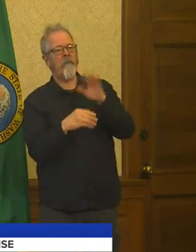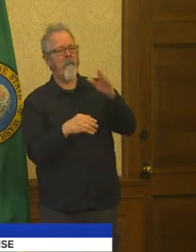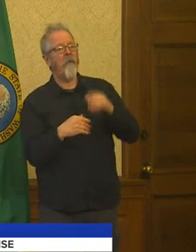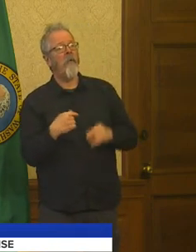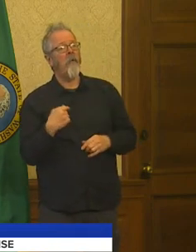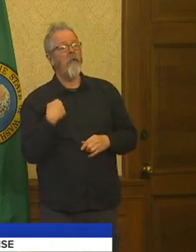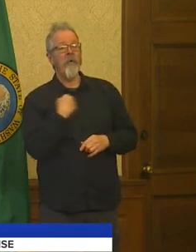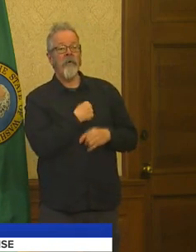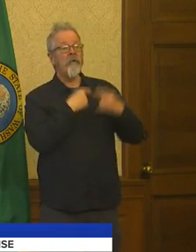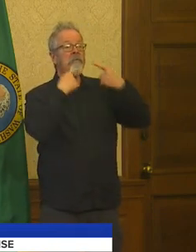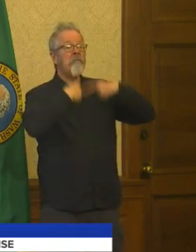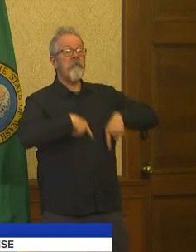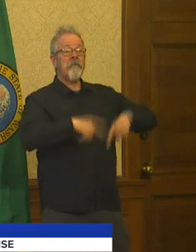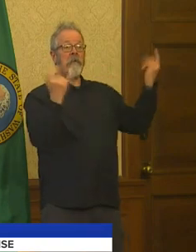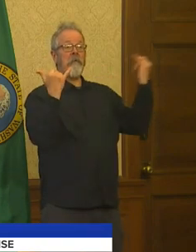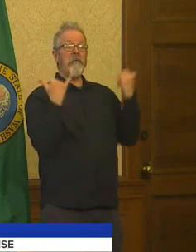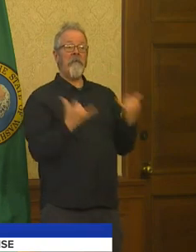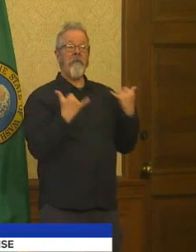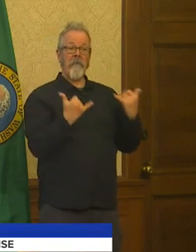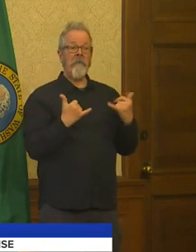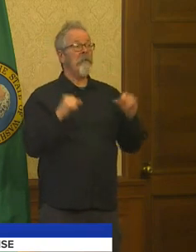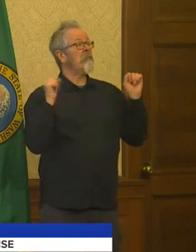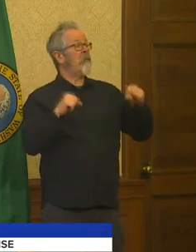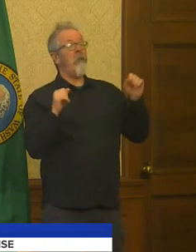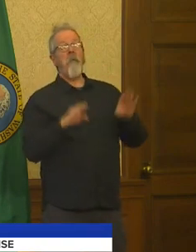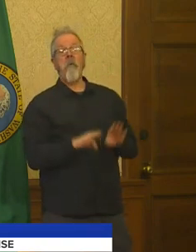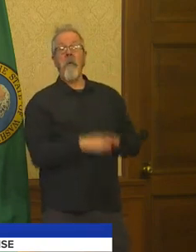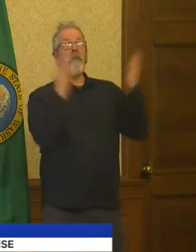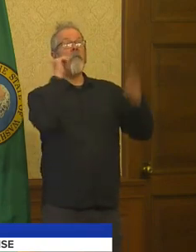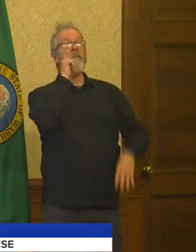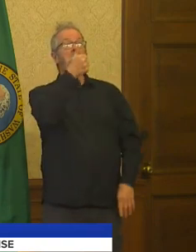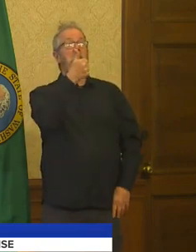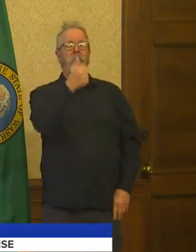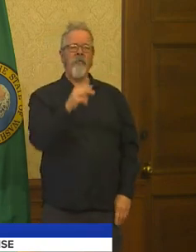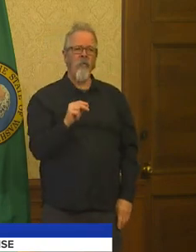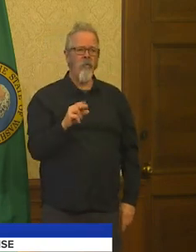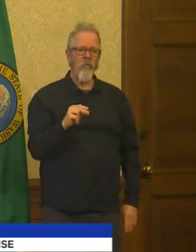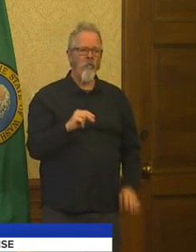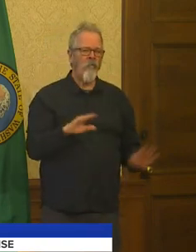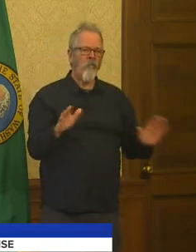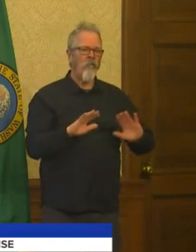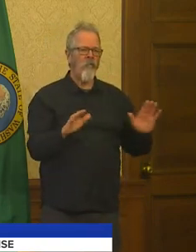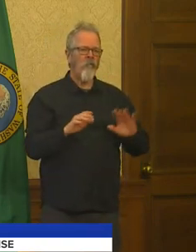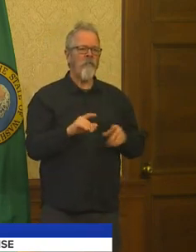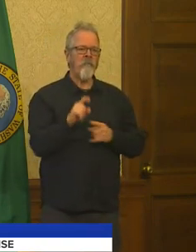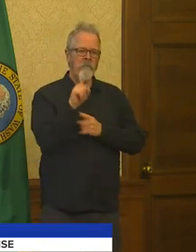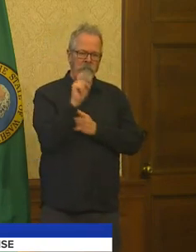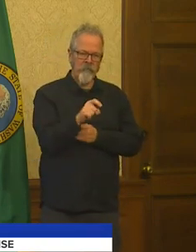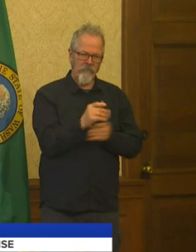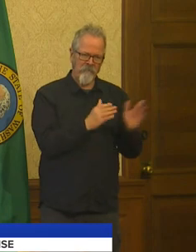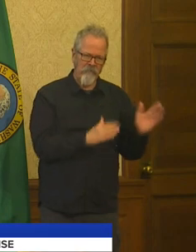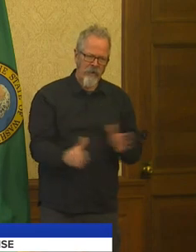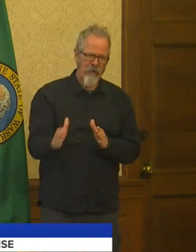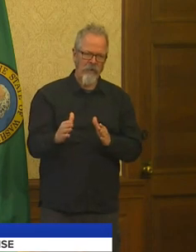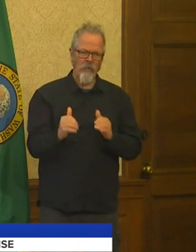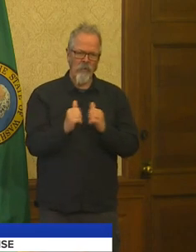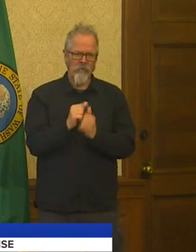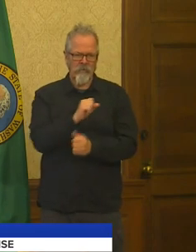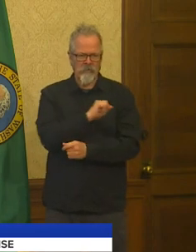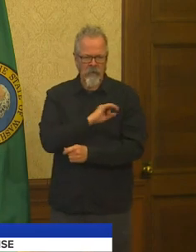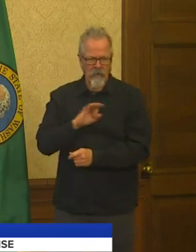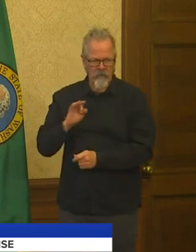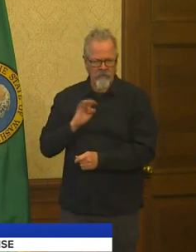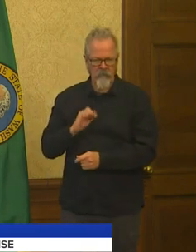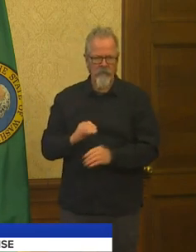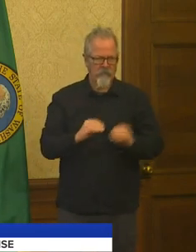done, make sure the hygiene's ready for people to get there, make sure the communication plan is in question. It's just not that simple.